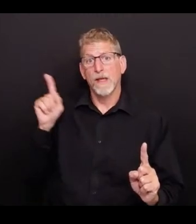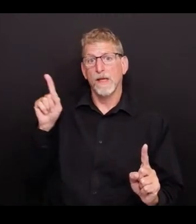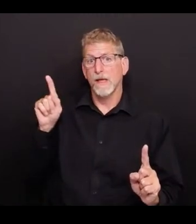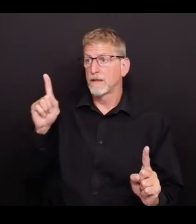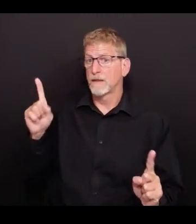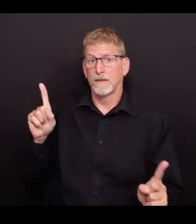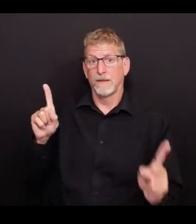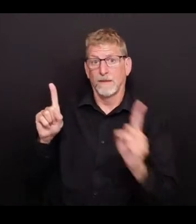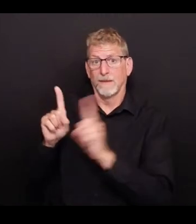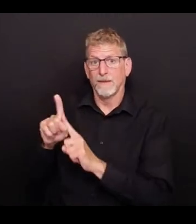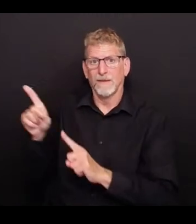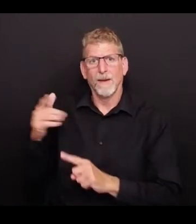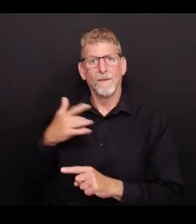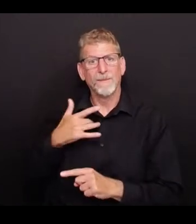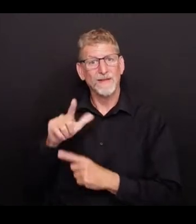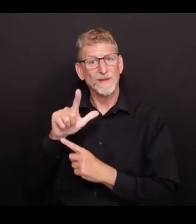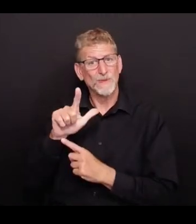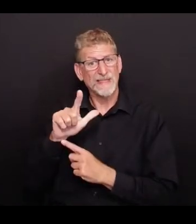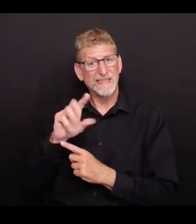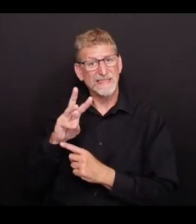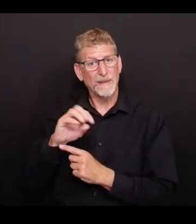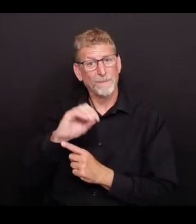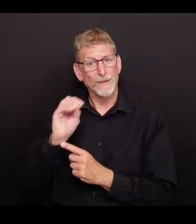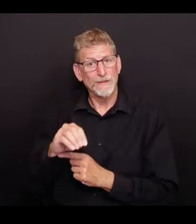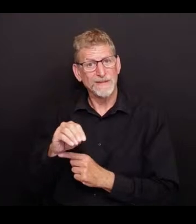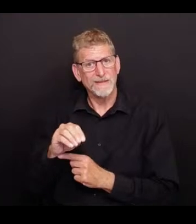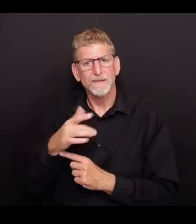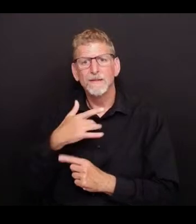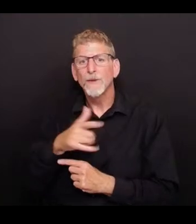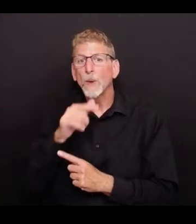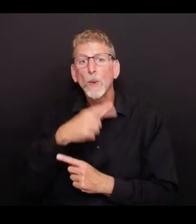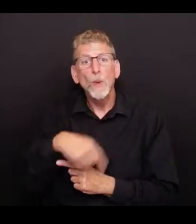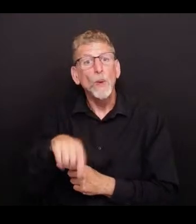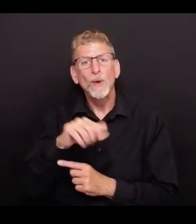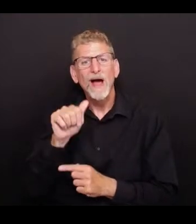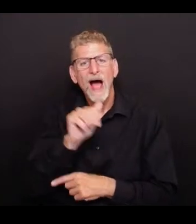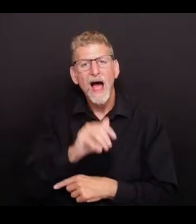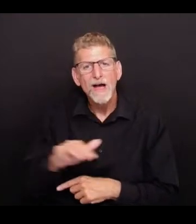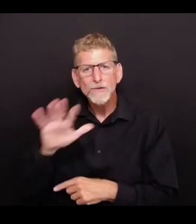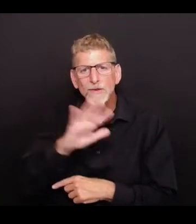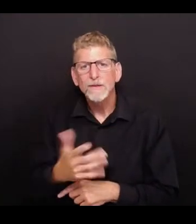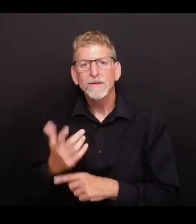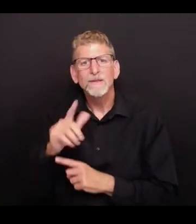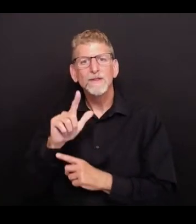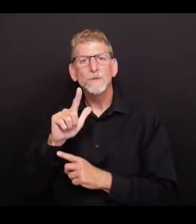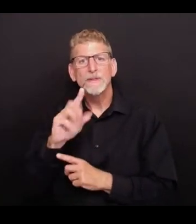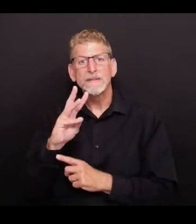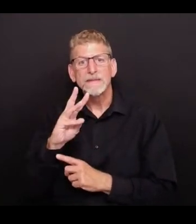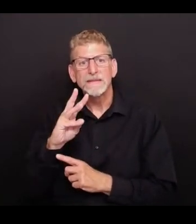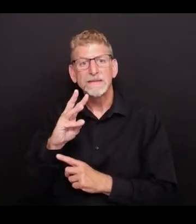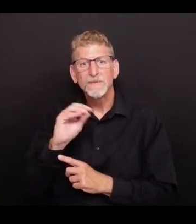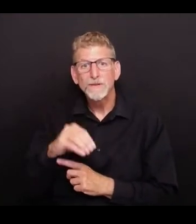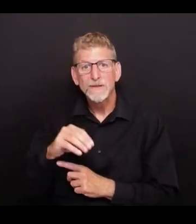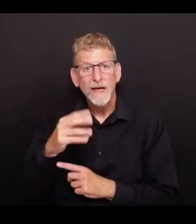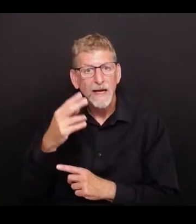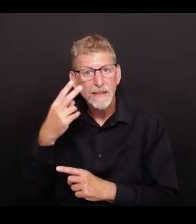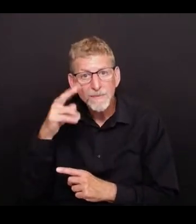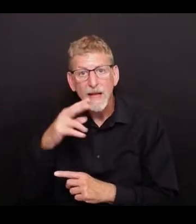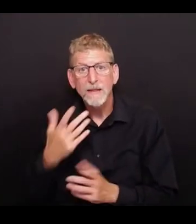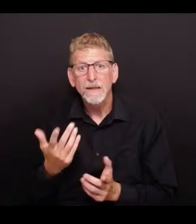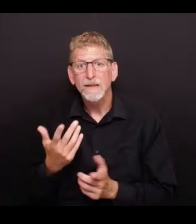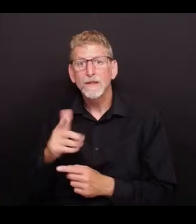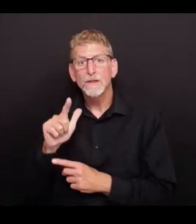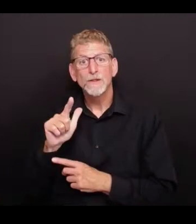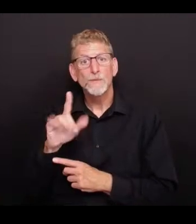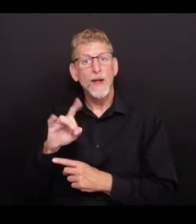26% Hispanic, 16.5% Black, and 24% as white. This is a notable increase in our